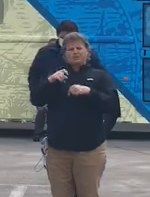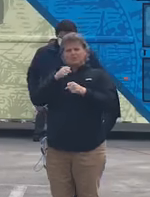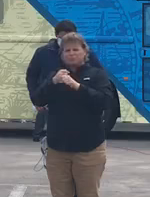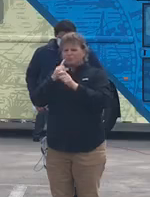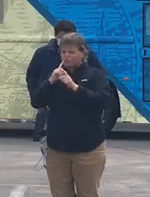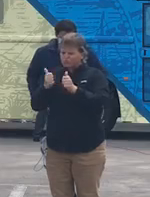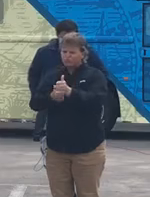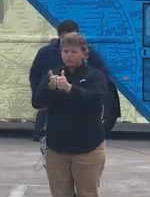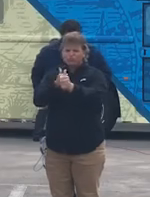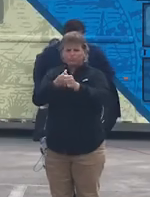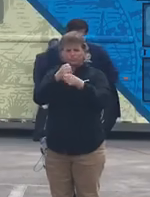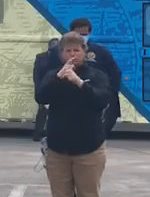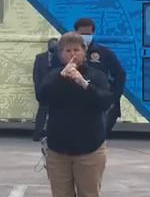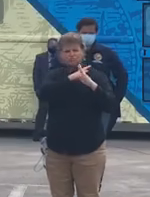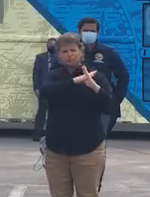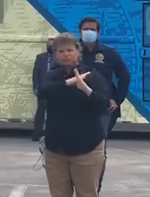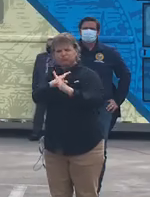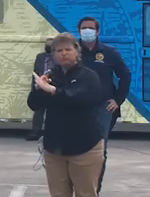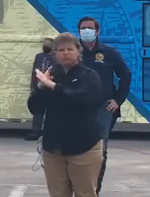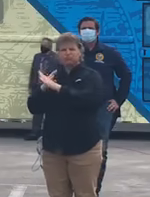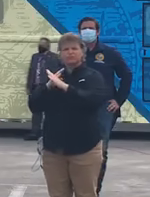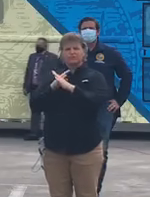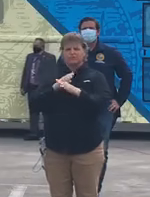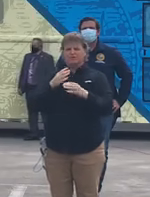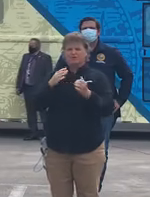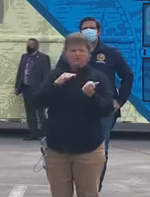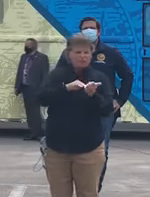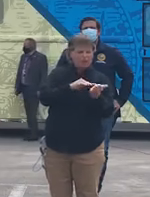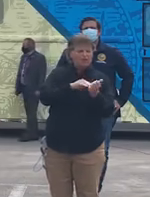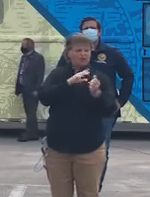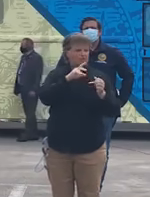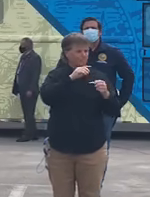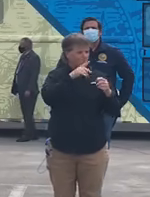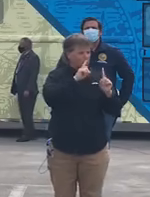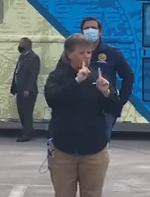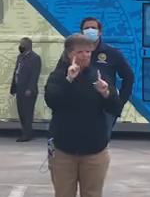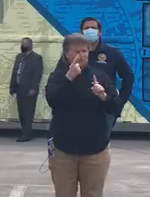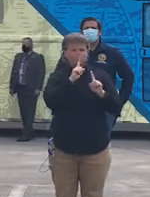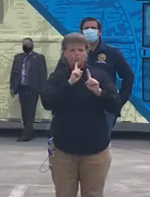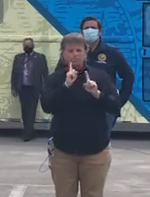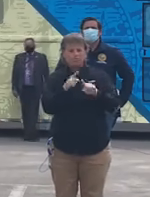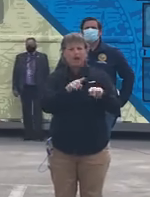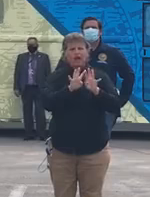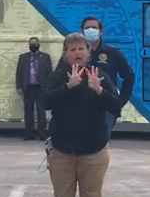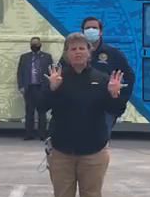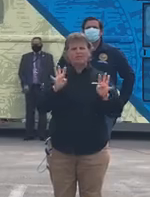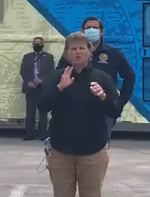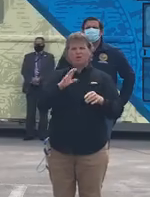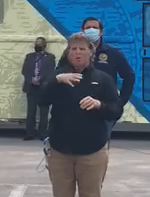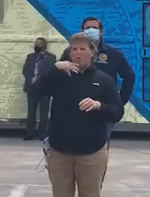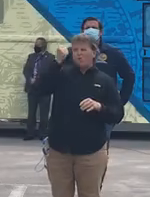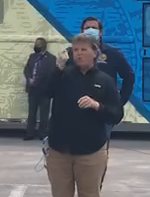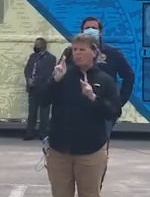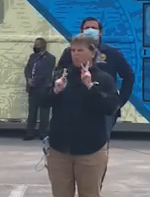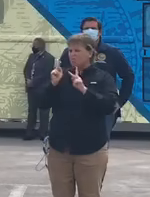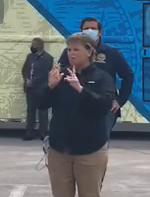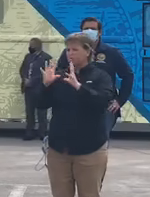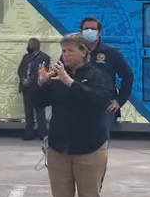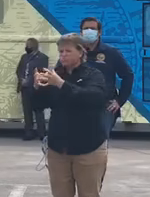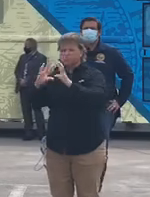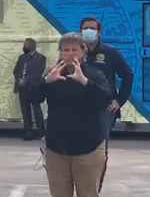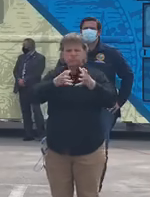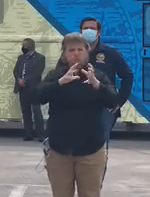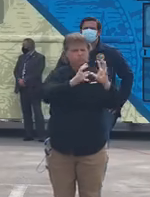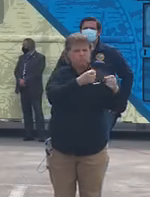had sufficient capacity, protect our healthcare workers, and again, the vulnerable, the elderly, those with underlying health conditions has been